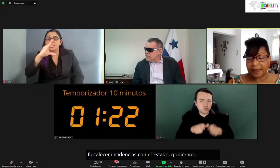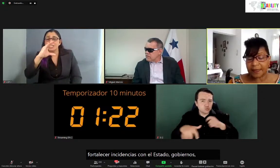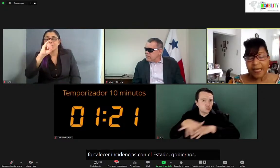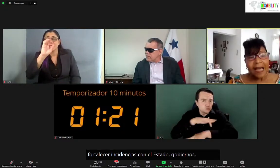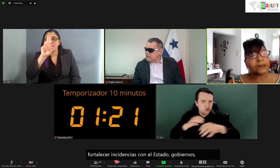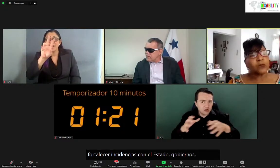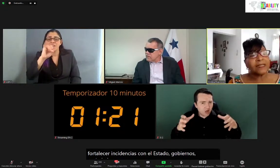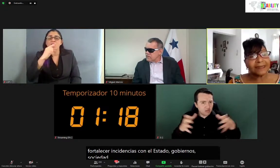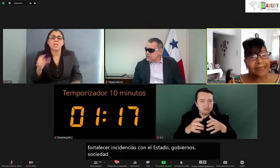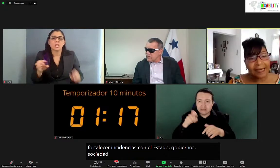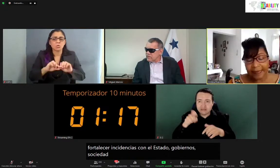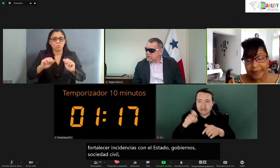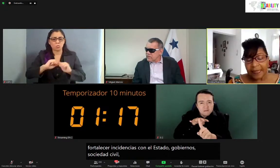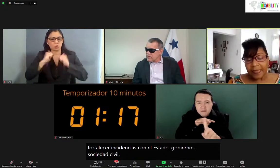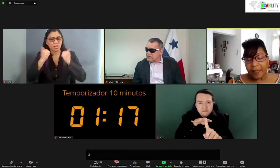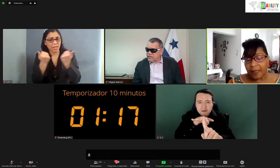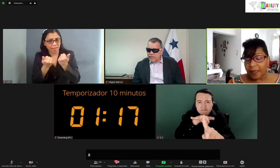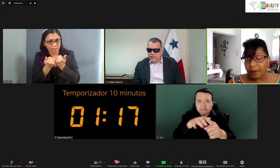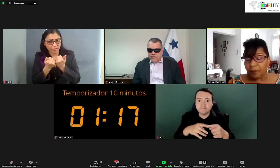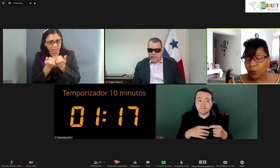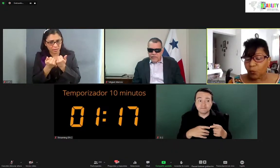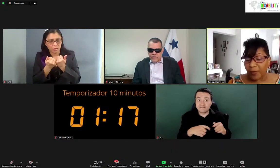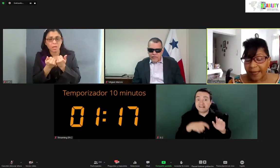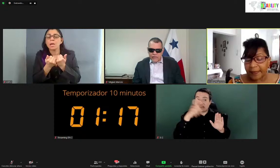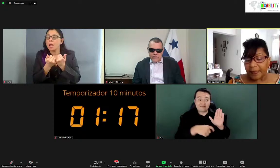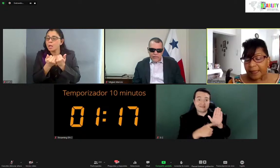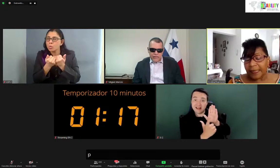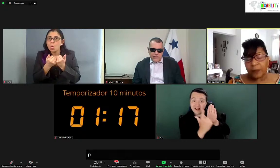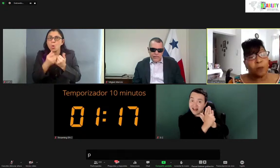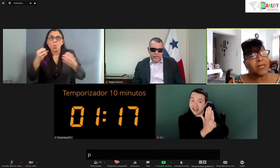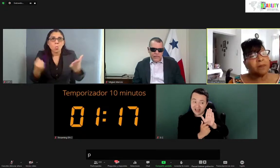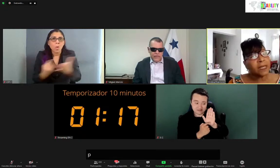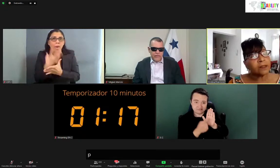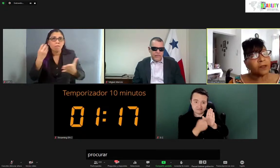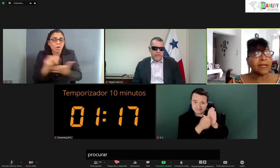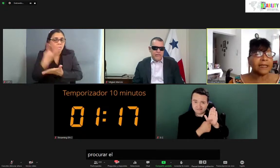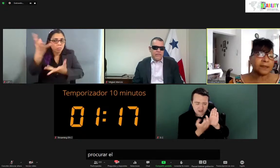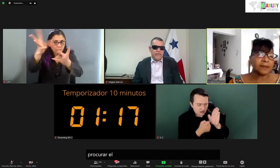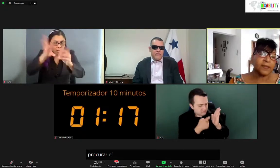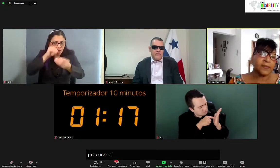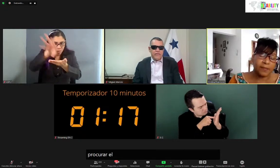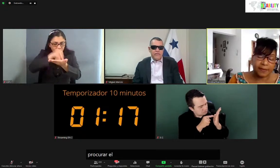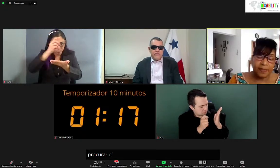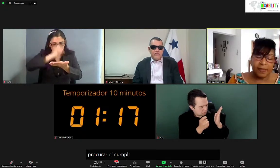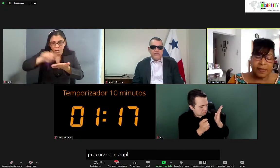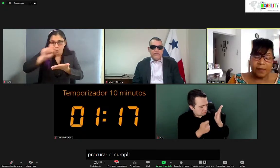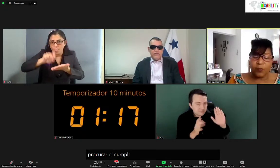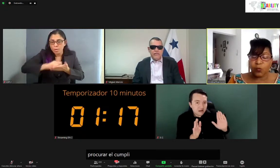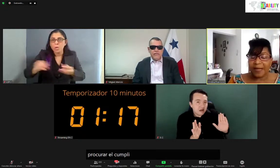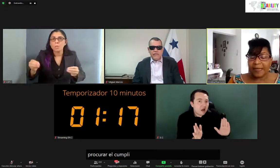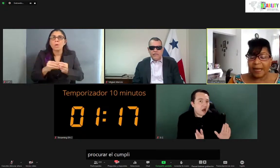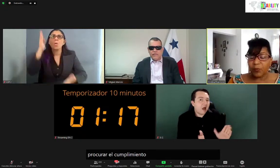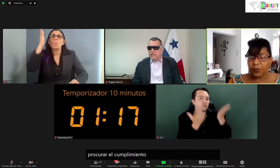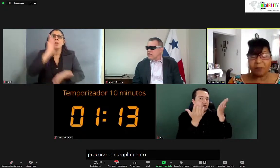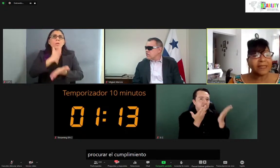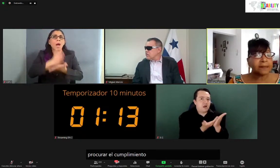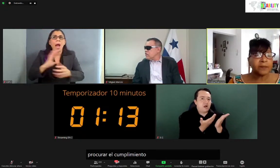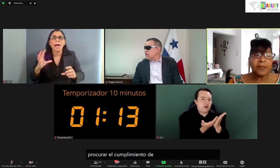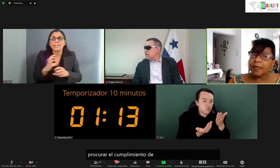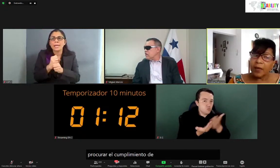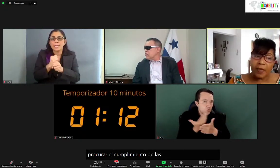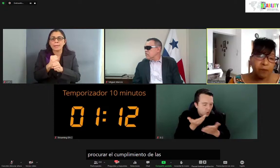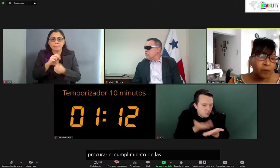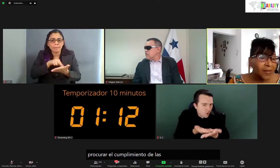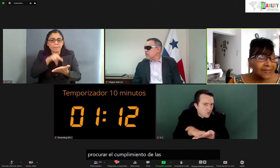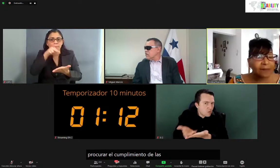and we need to go over current legislation update them and try and see that they